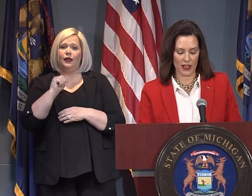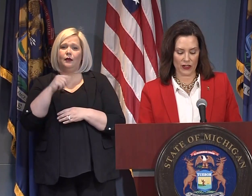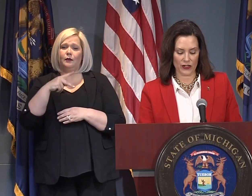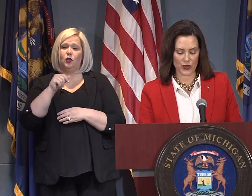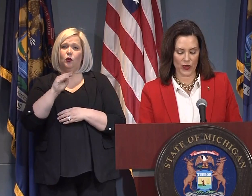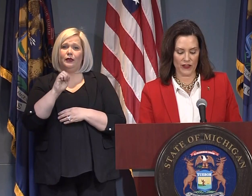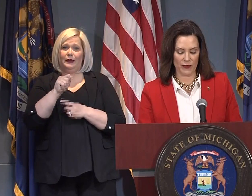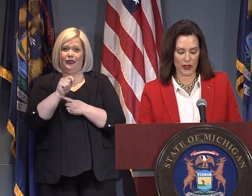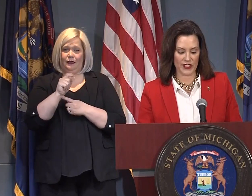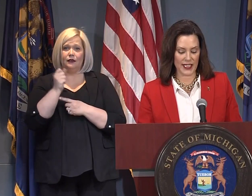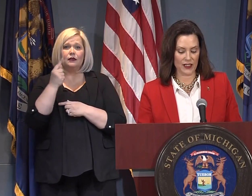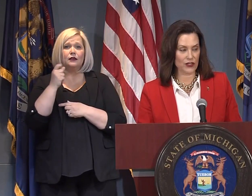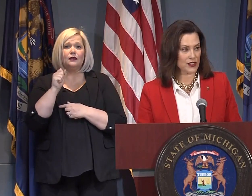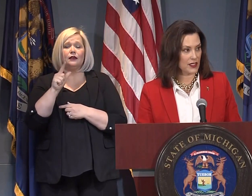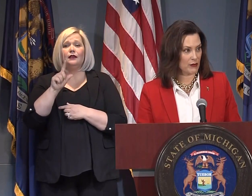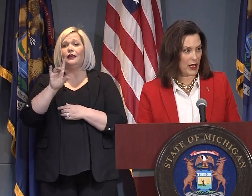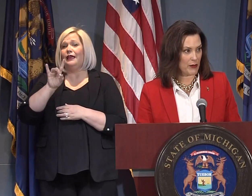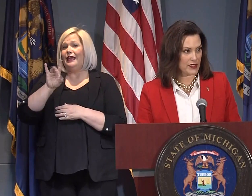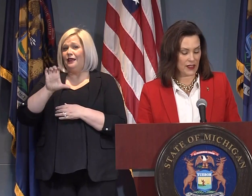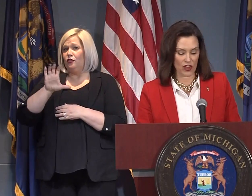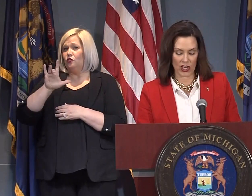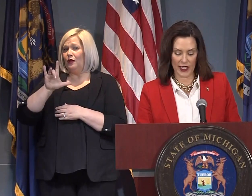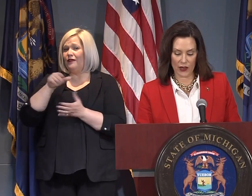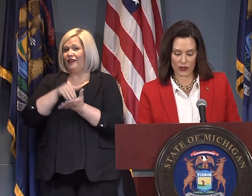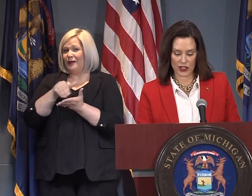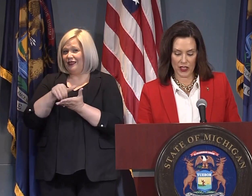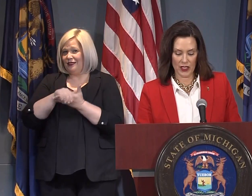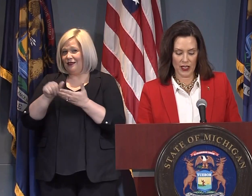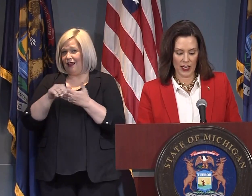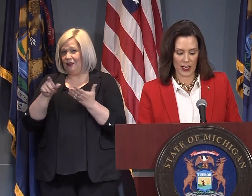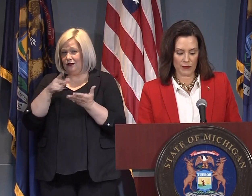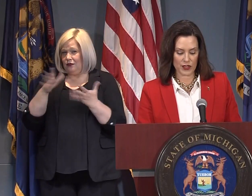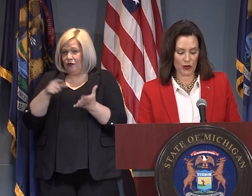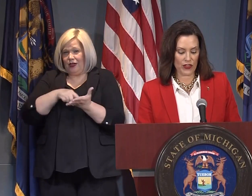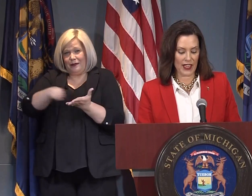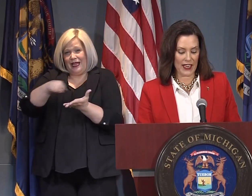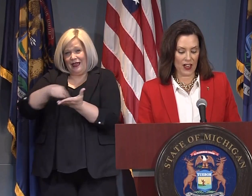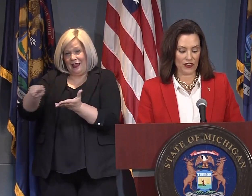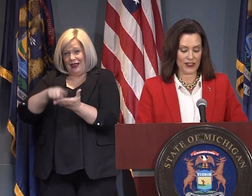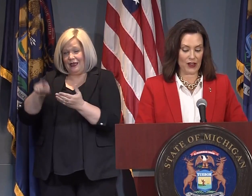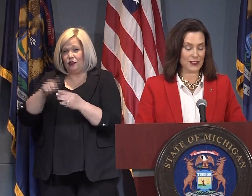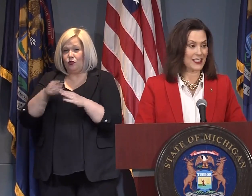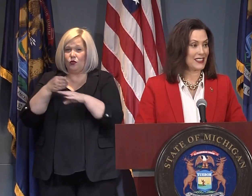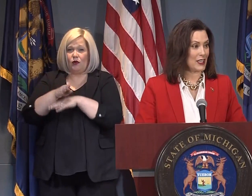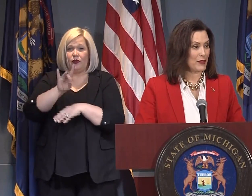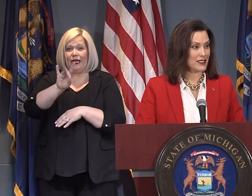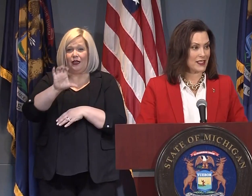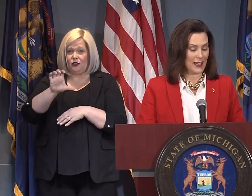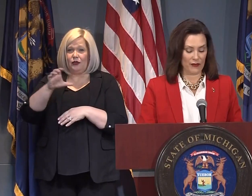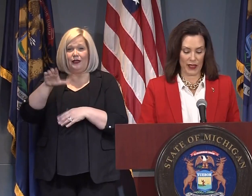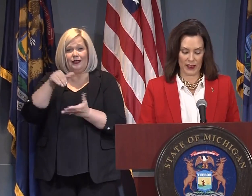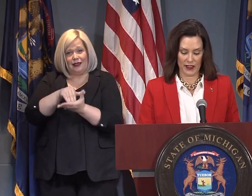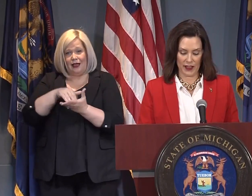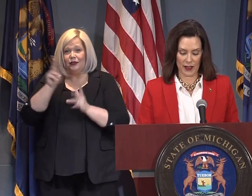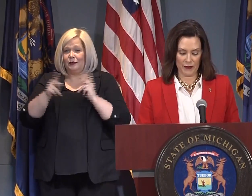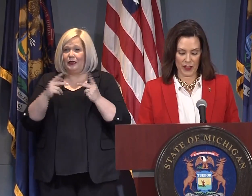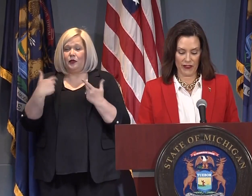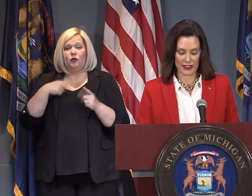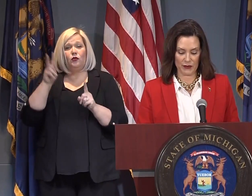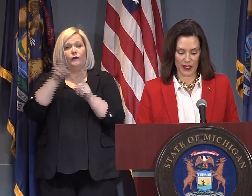around $825 million in payments have gone out to more than 800,000 claimants that have